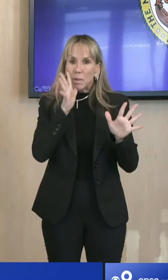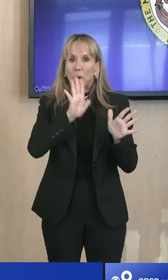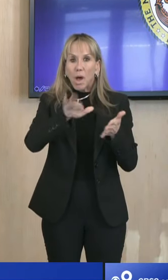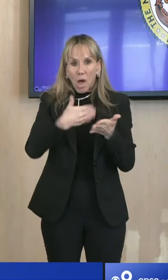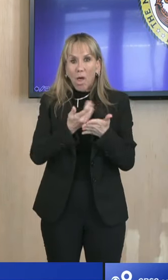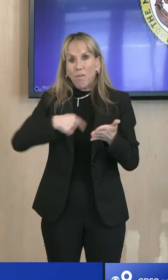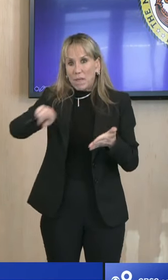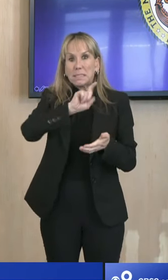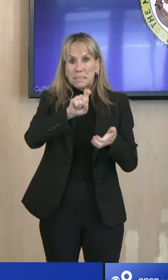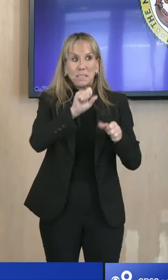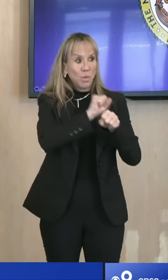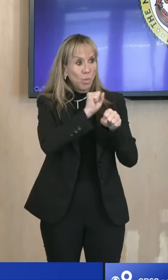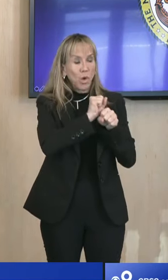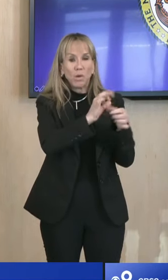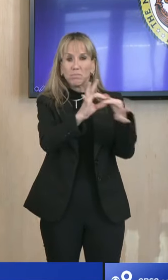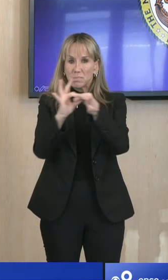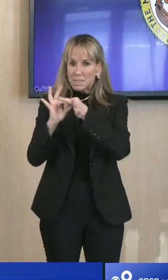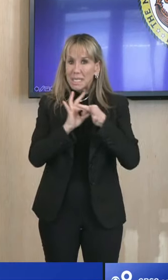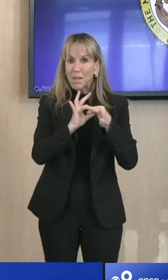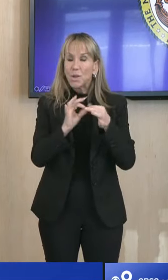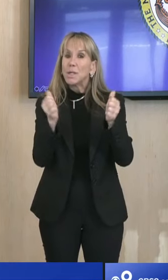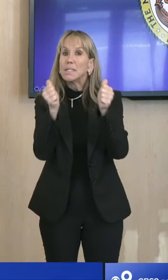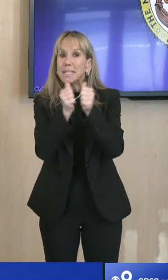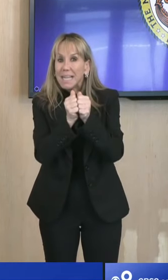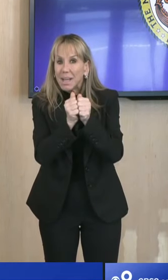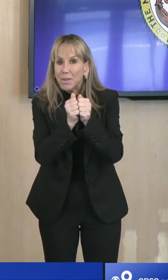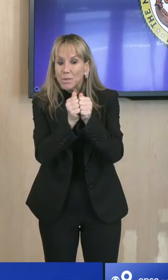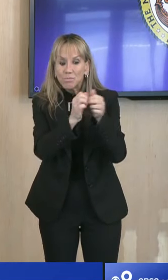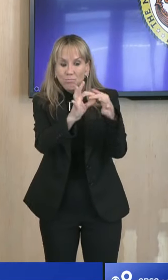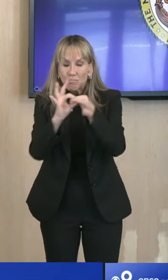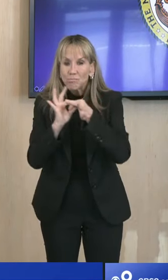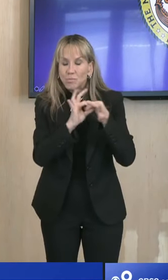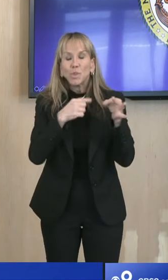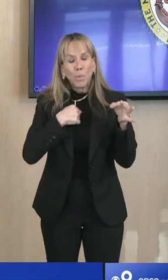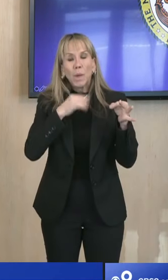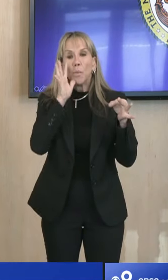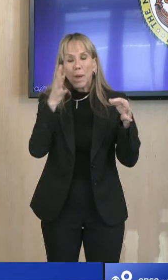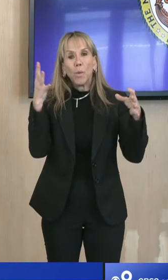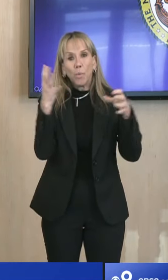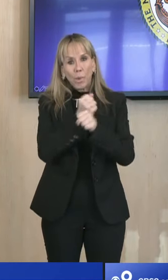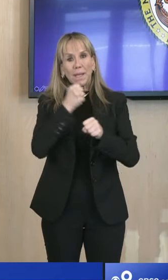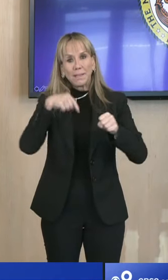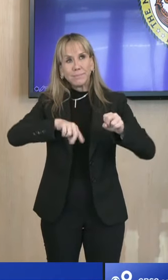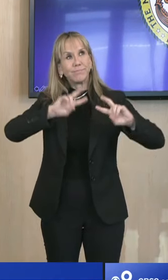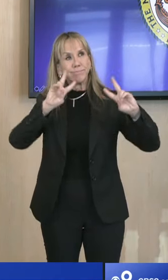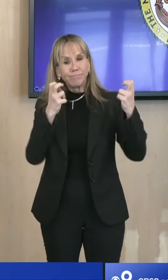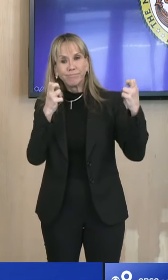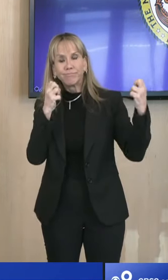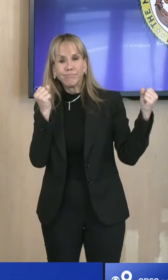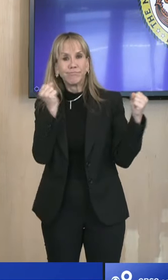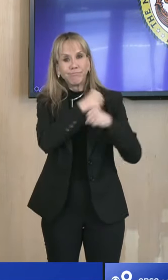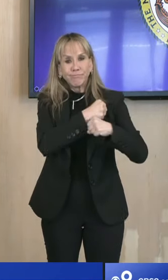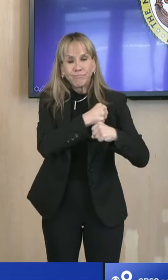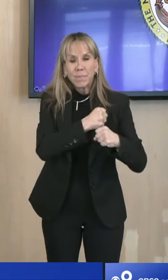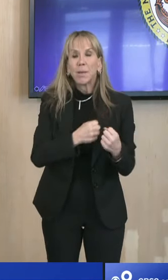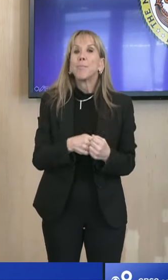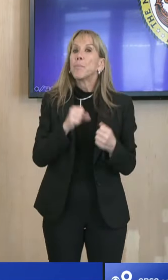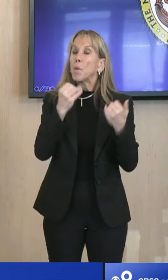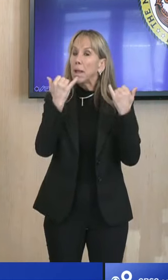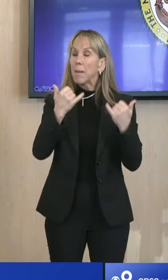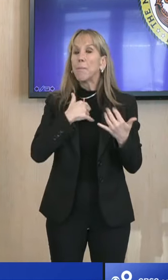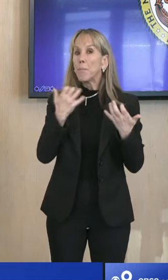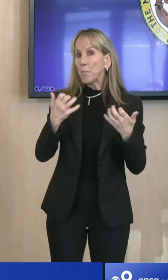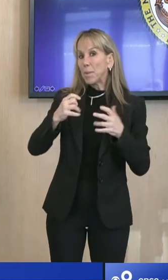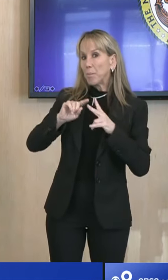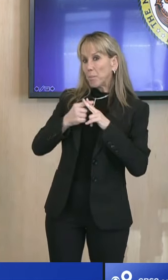so many people have said, but together we will win this battle. So with that, let me get right to our speakers,